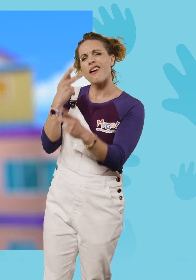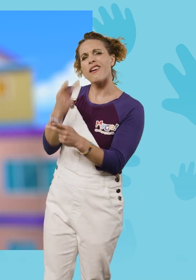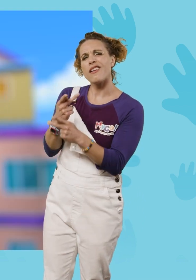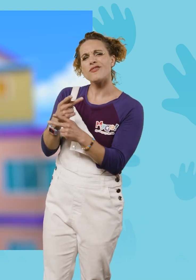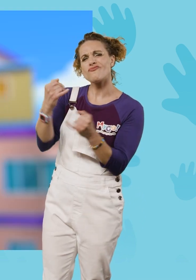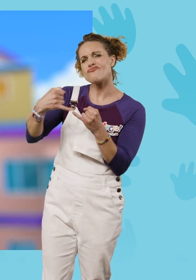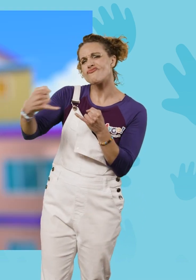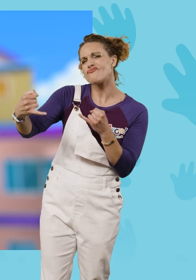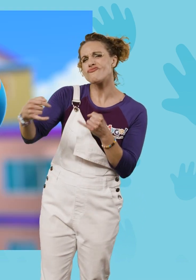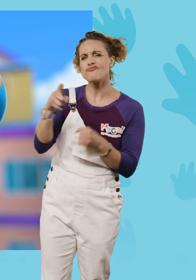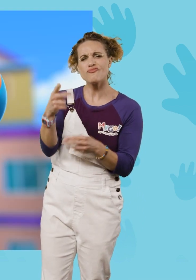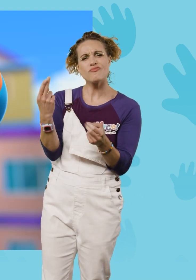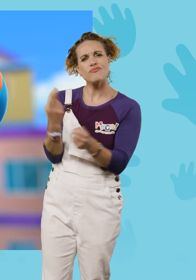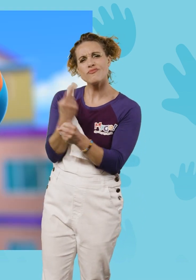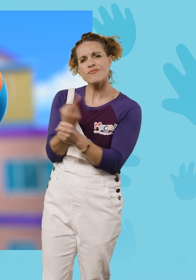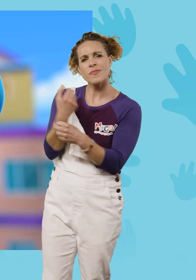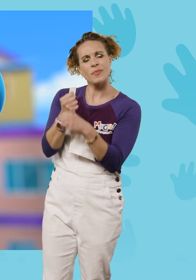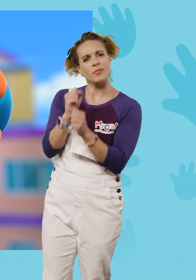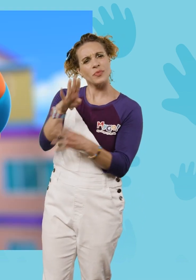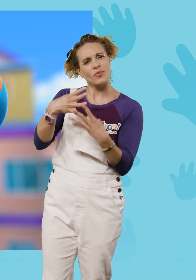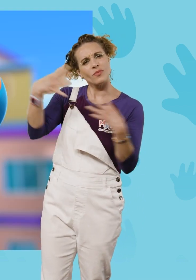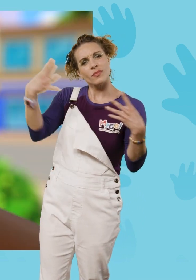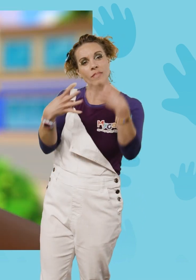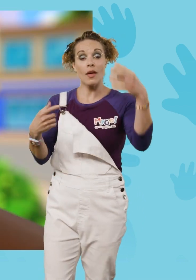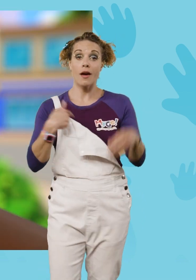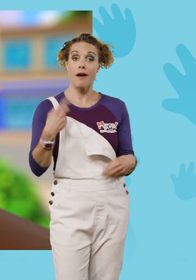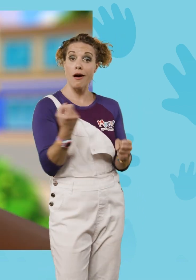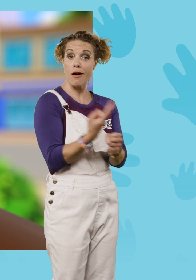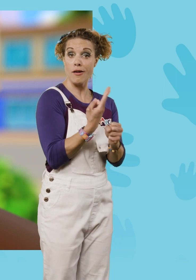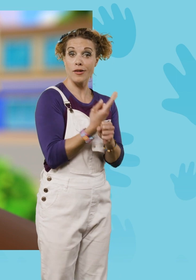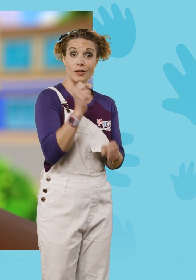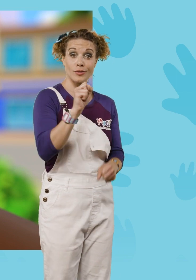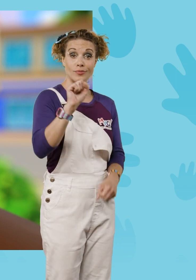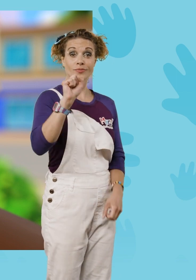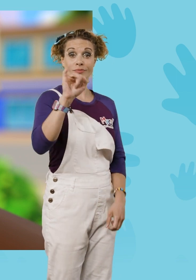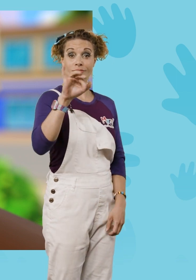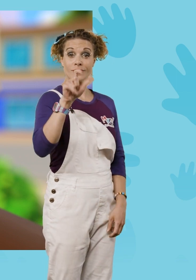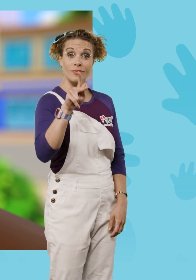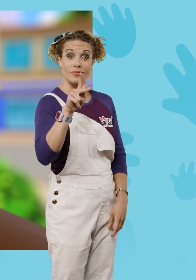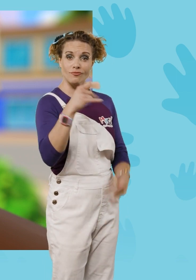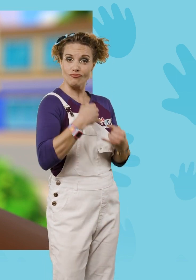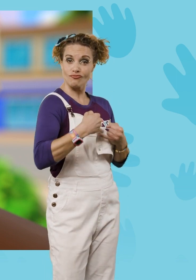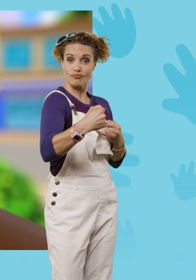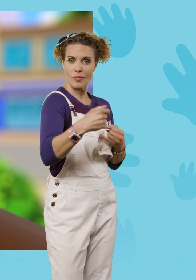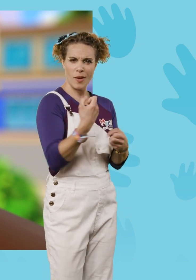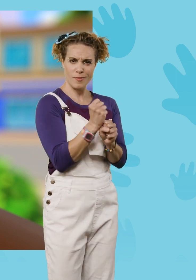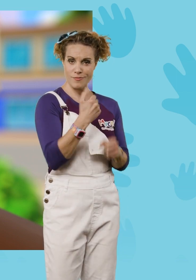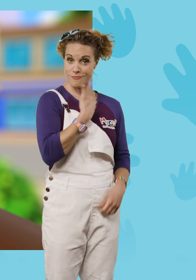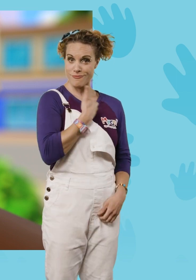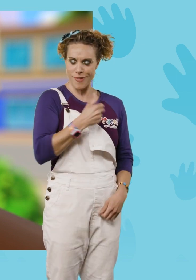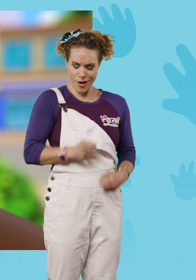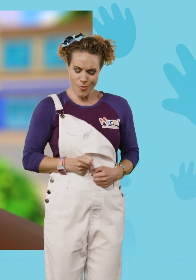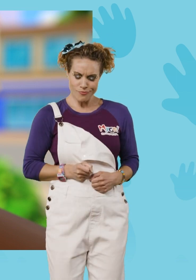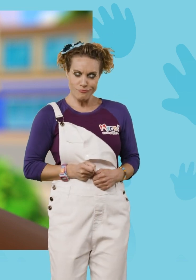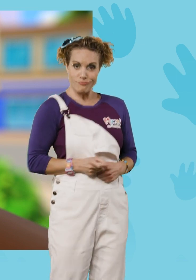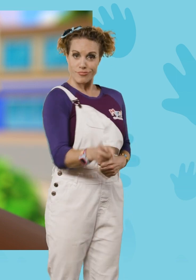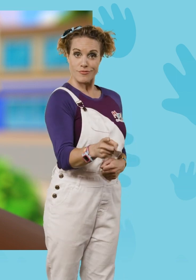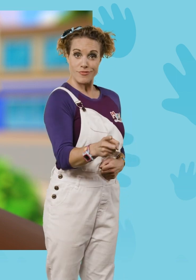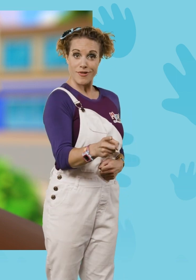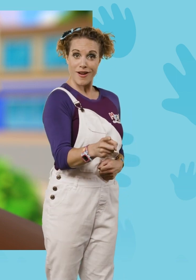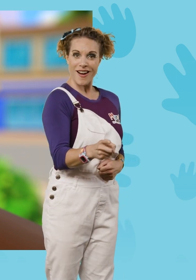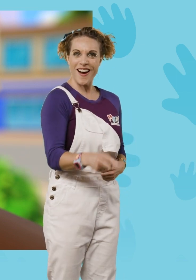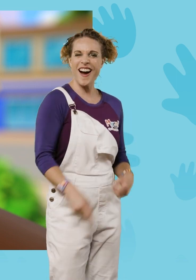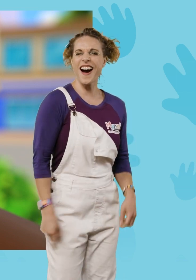What kind of string do you use to make your web? I use silk strands that I make myself, and they shoot out of